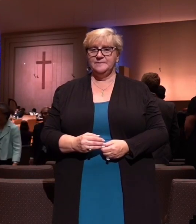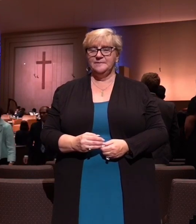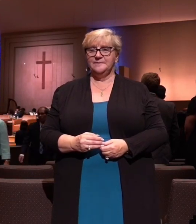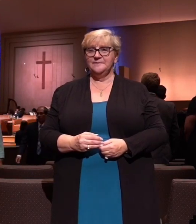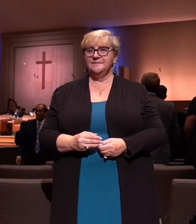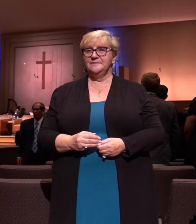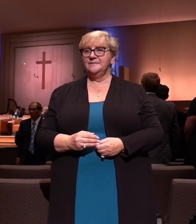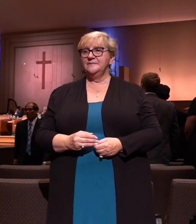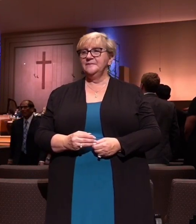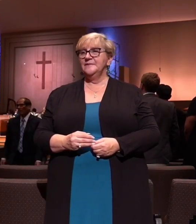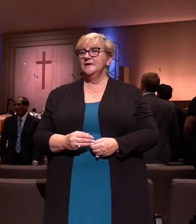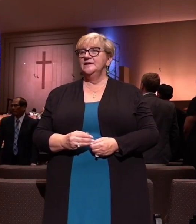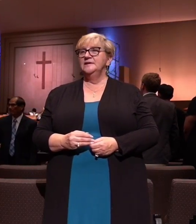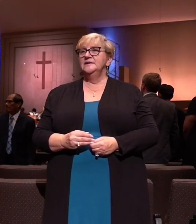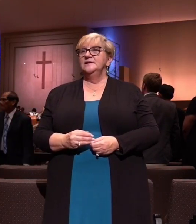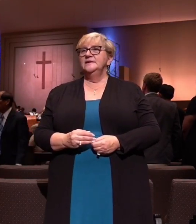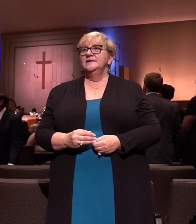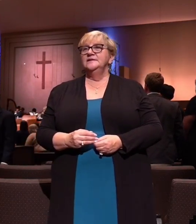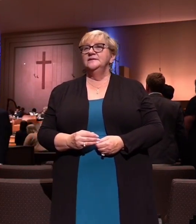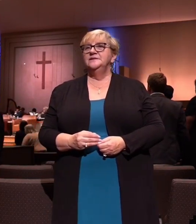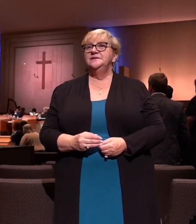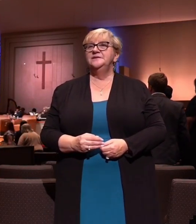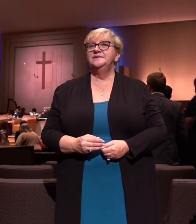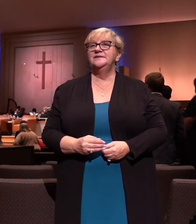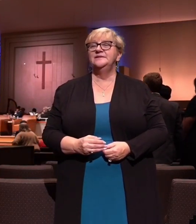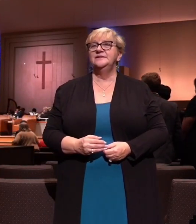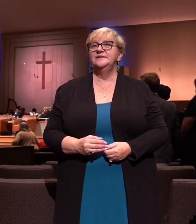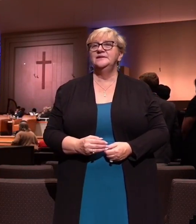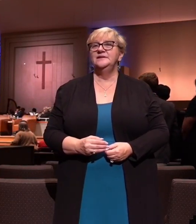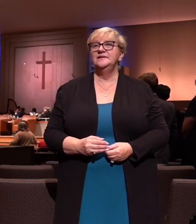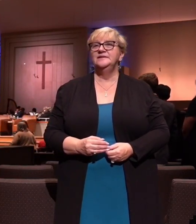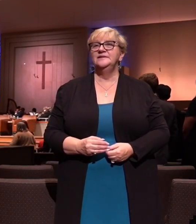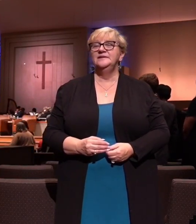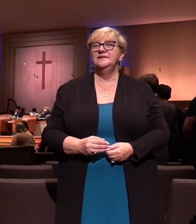Sing it well. Let's try this next verse. Let us love our God supremely.